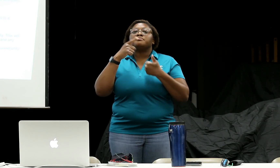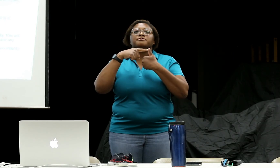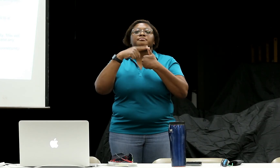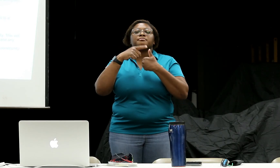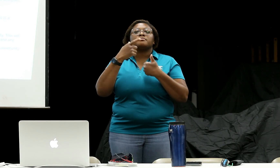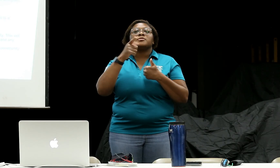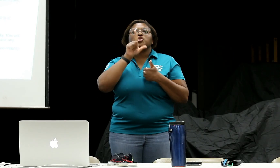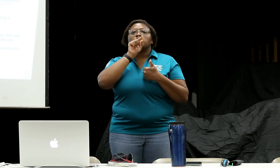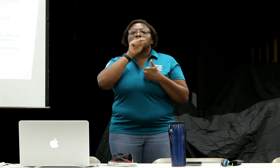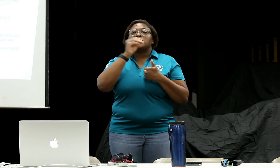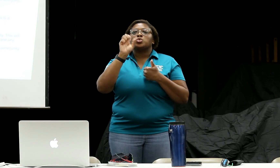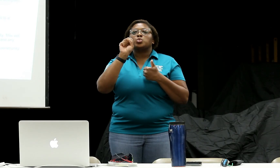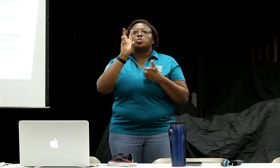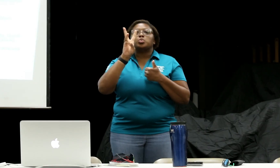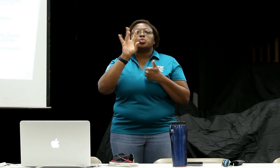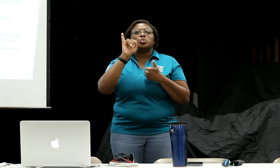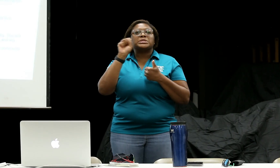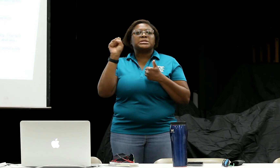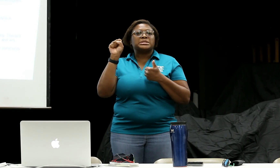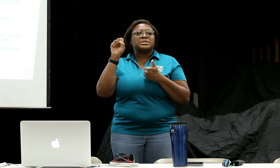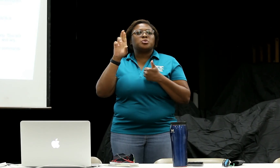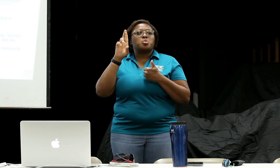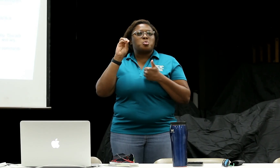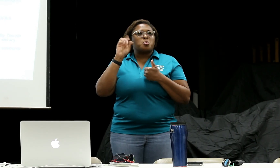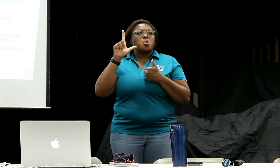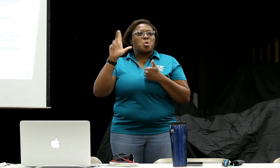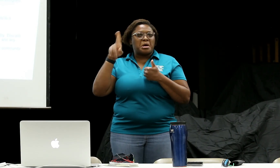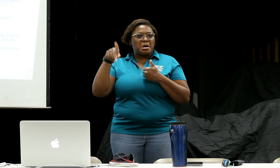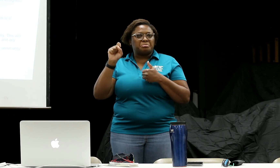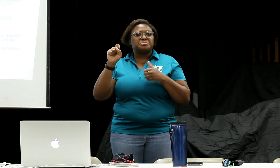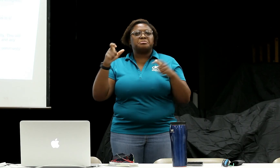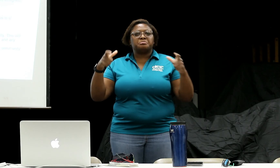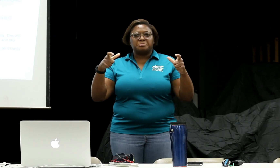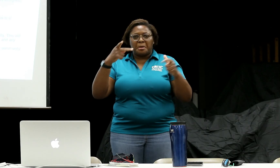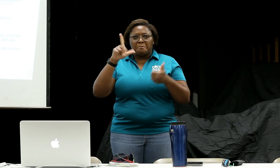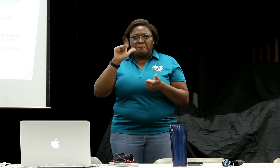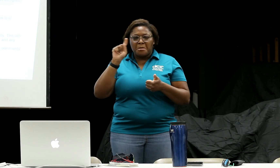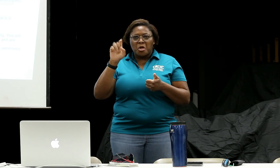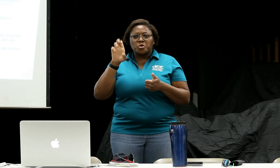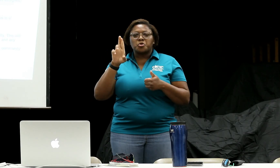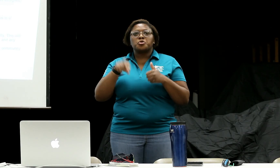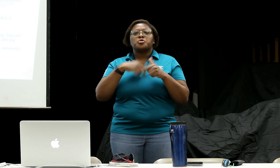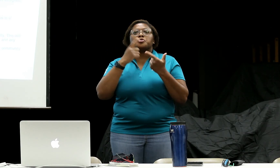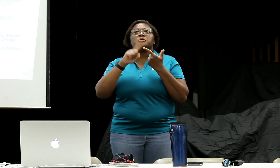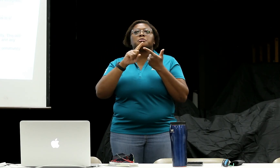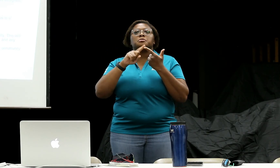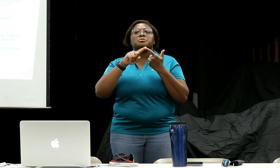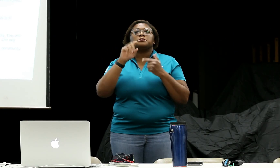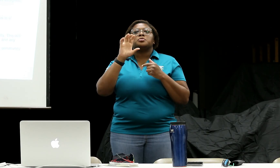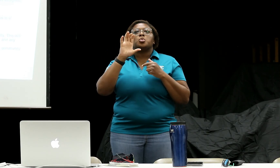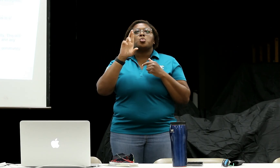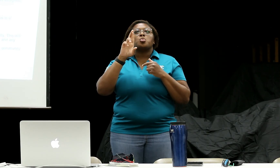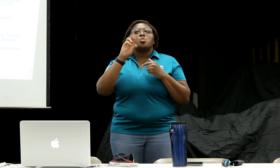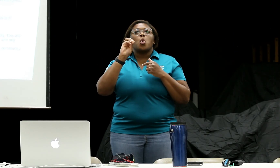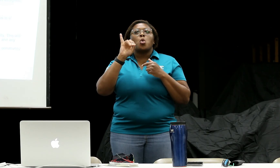oh, there were too many emails. We cut down on the emails. People said, oh, then the emails are too long now because we're not sending them out as often. So we